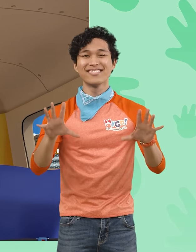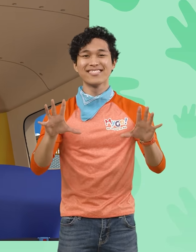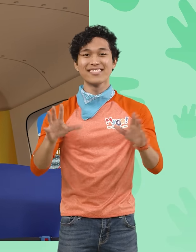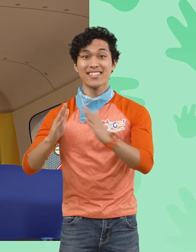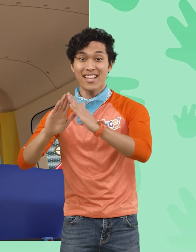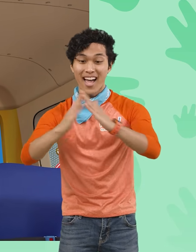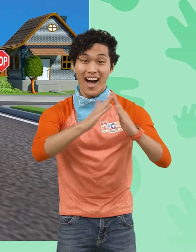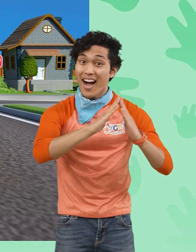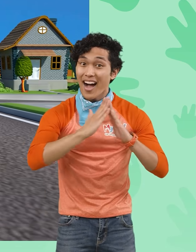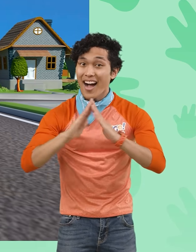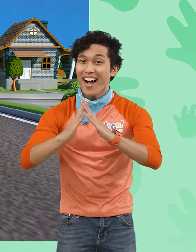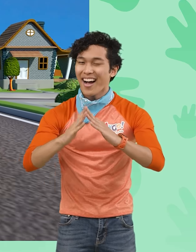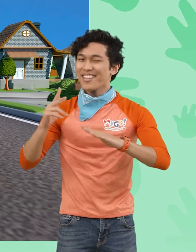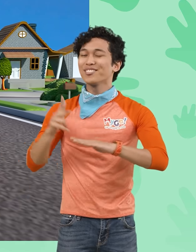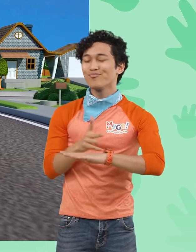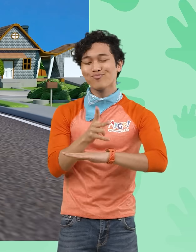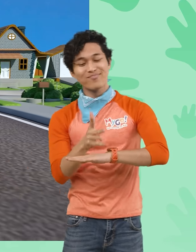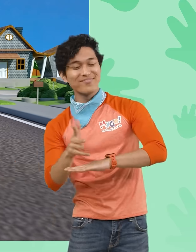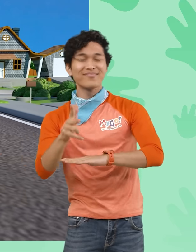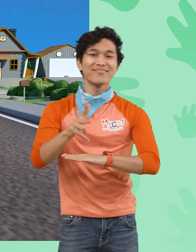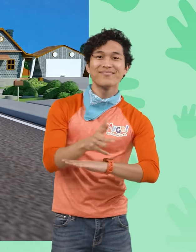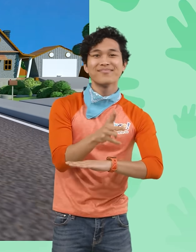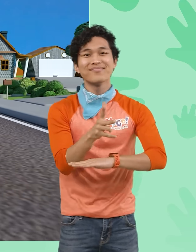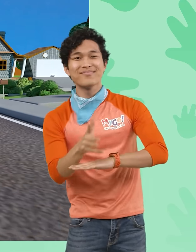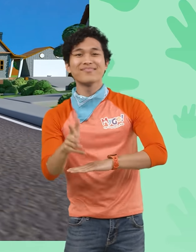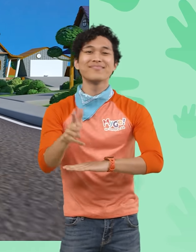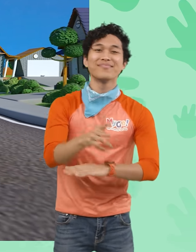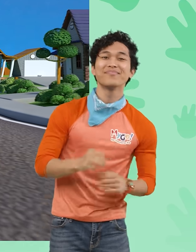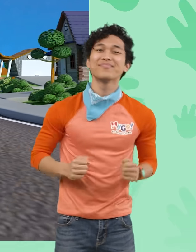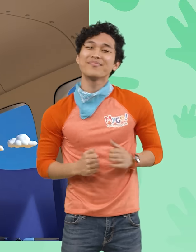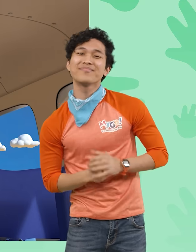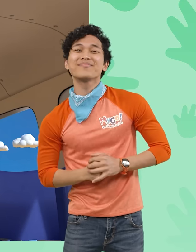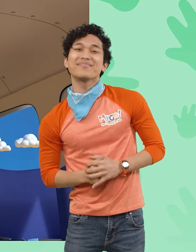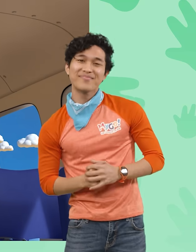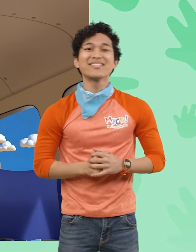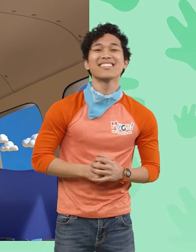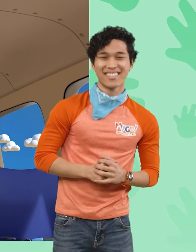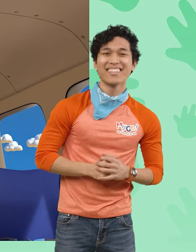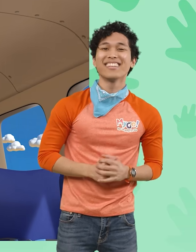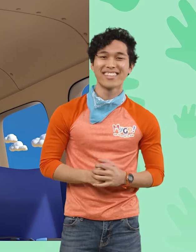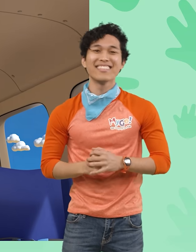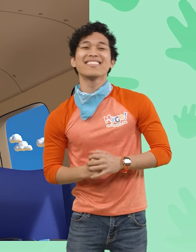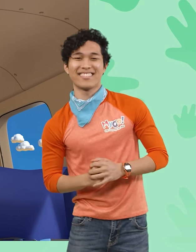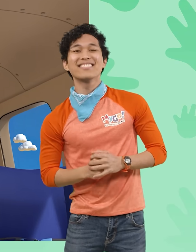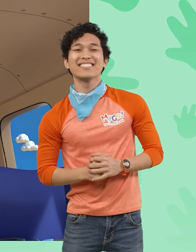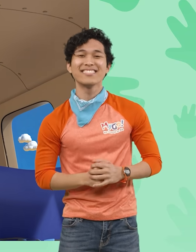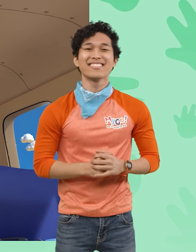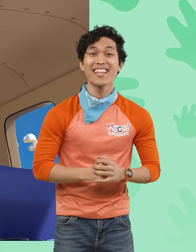blink, blink, all through the town. Oh!